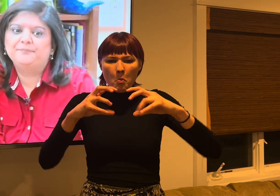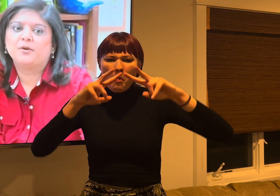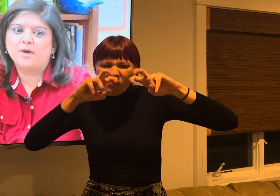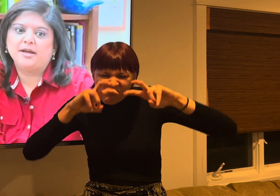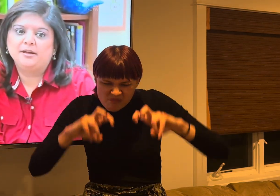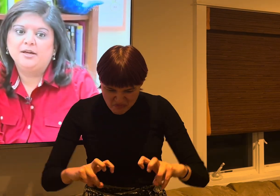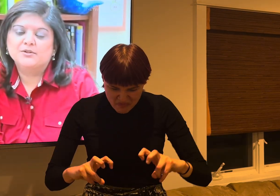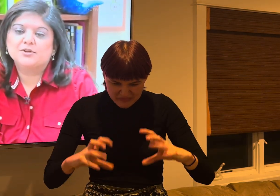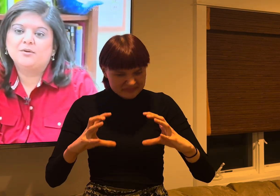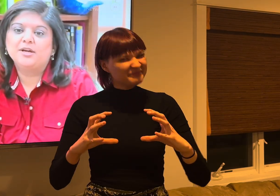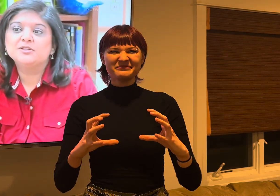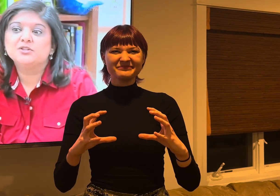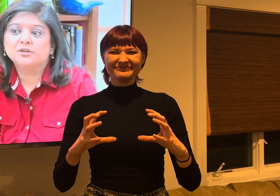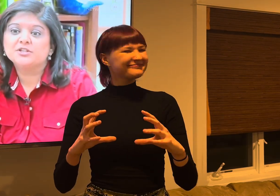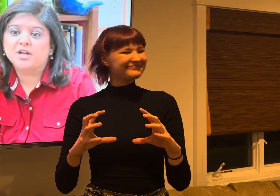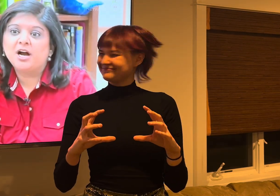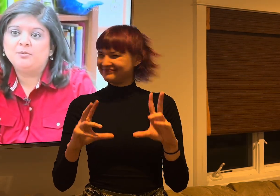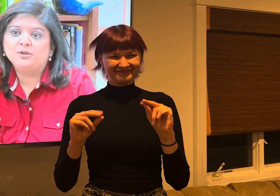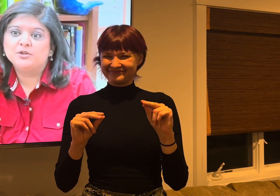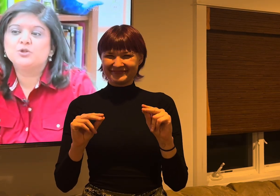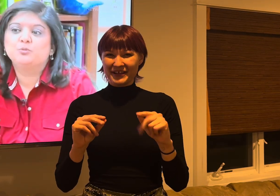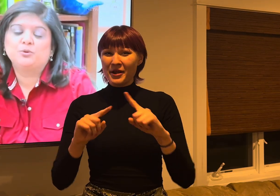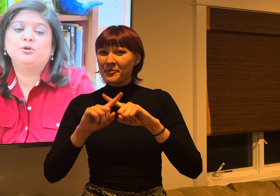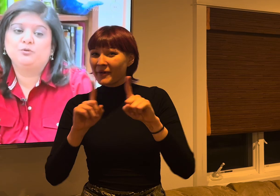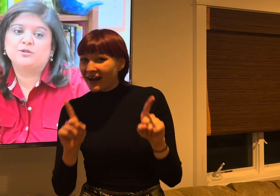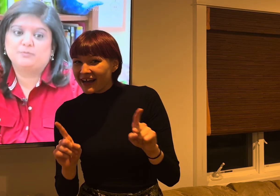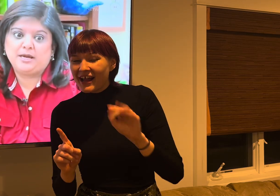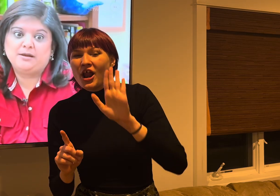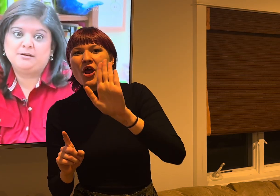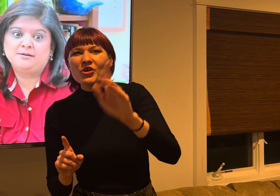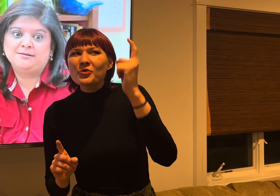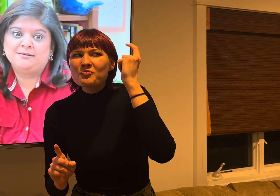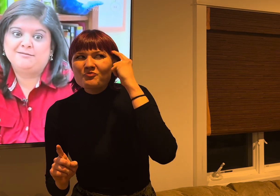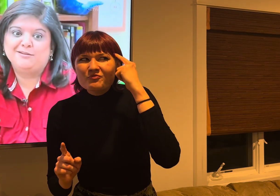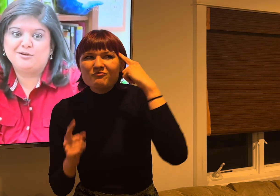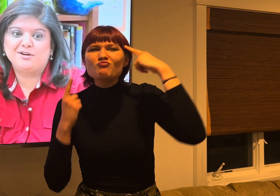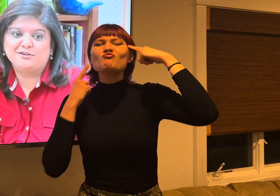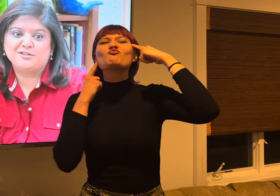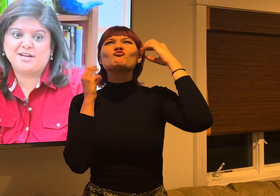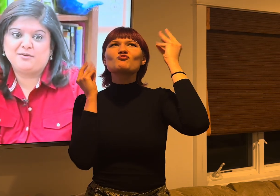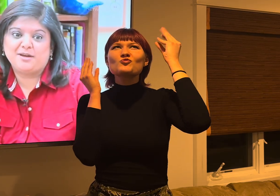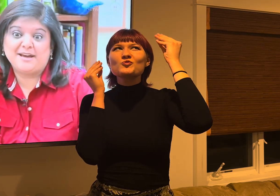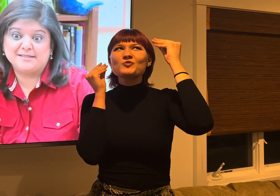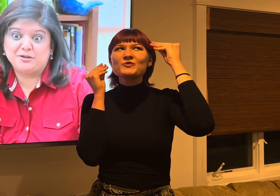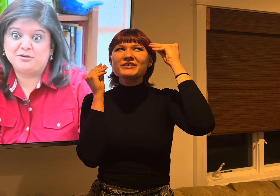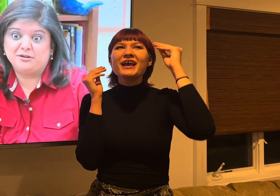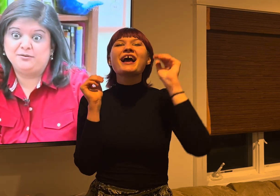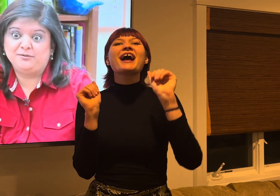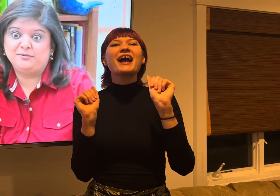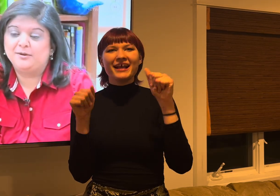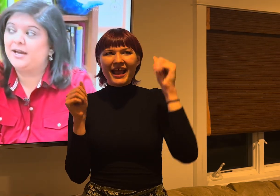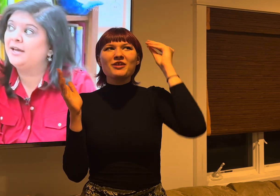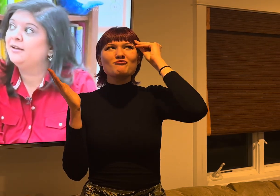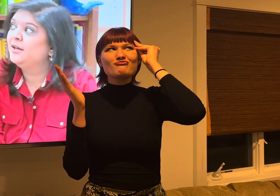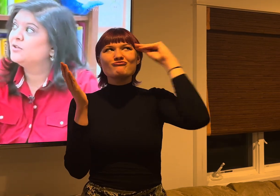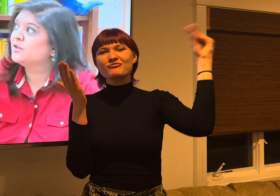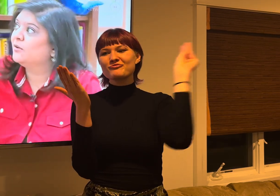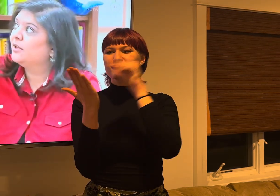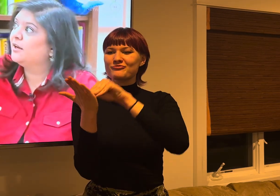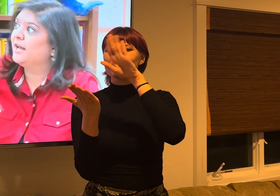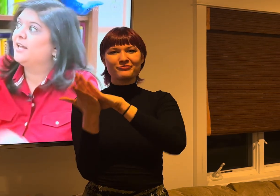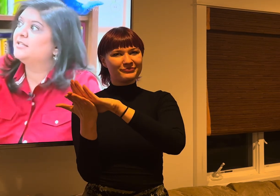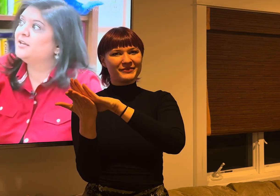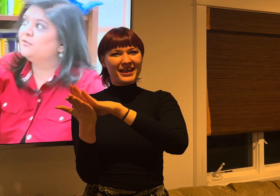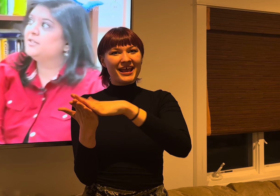annotate? Right. So it's your job to prove to me that you understand what I'm asking you to do, okay?